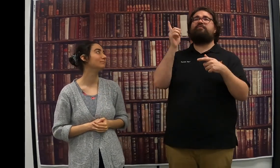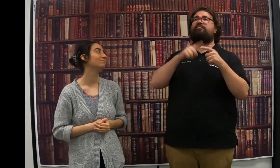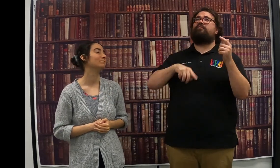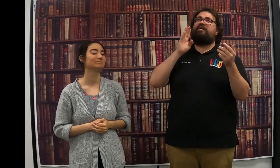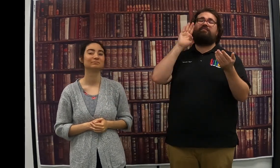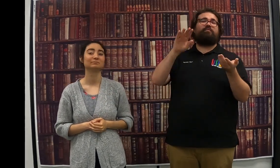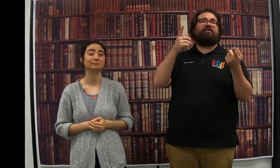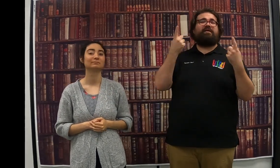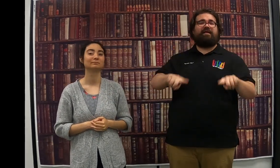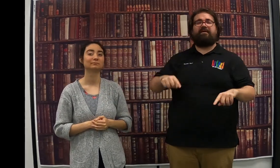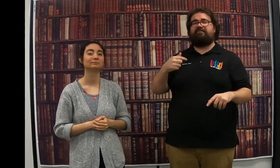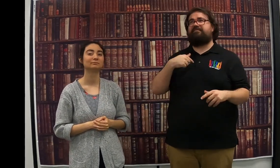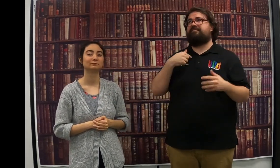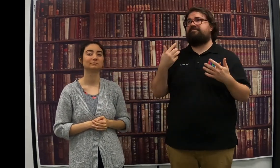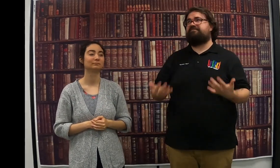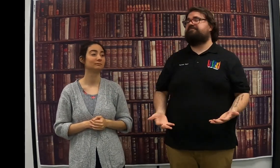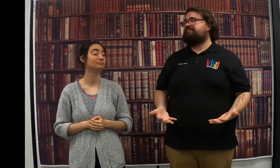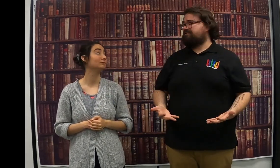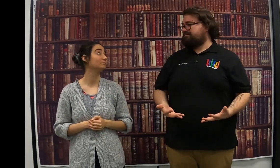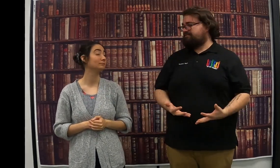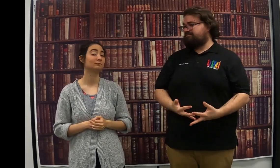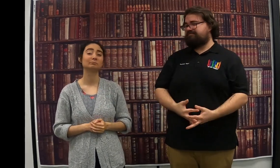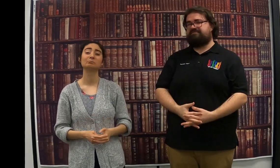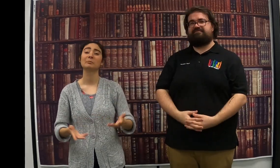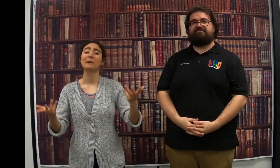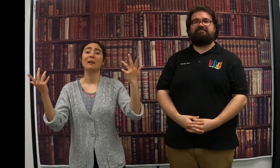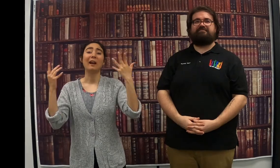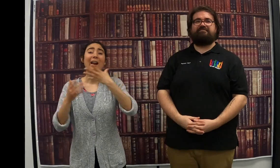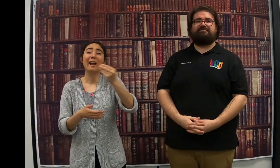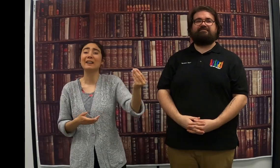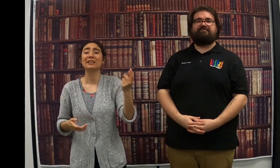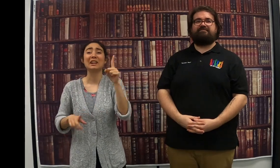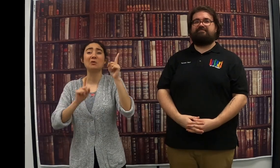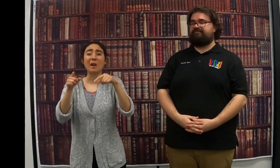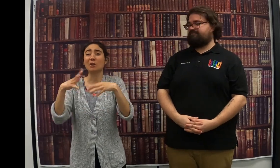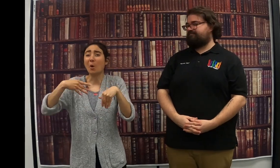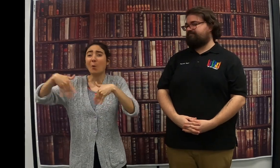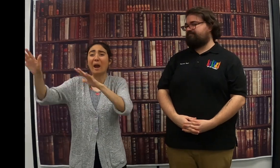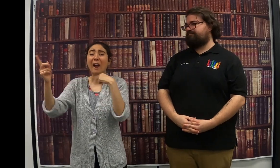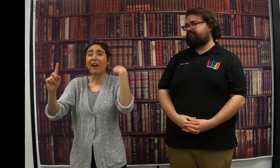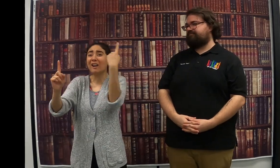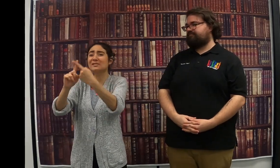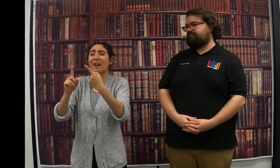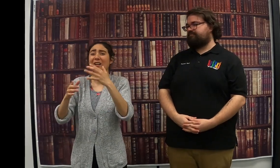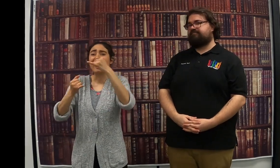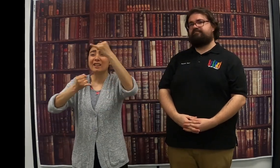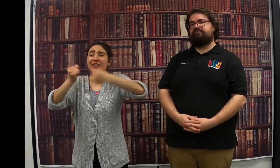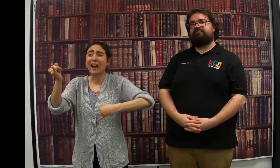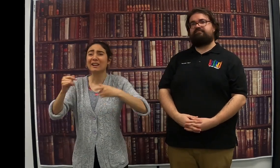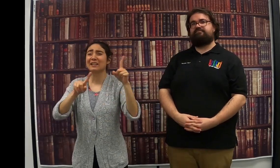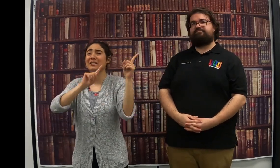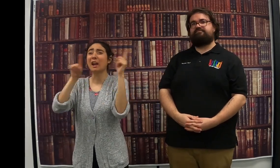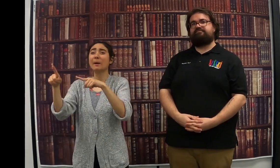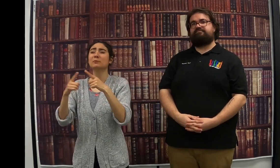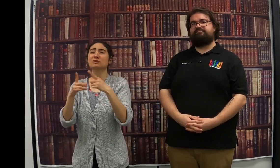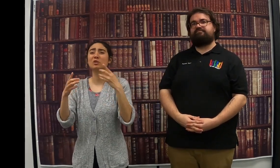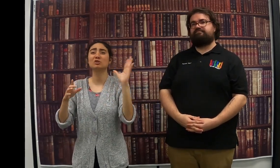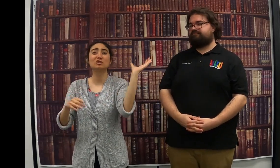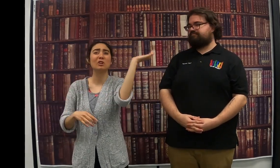"Ah, what is to become of me?" and he went away, until at last he came to a strange village,